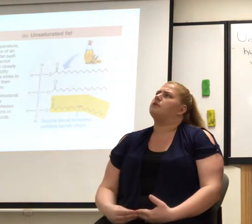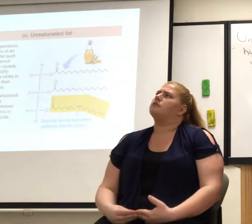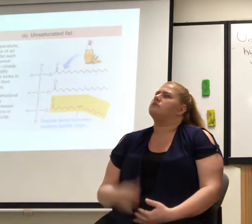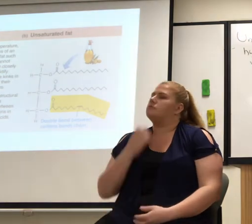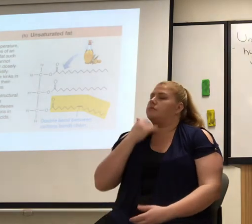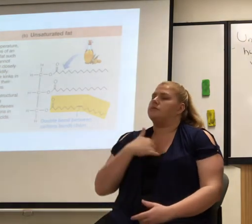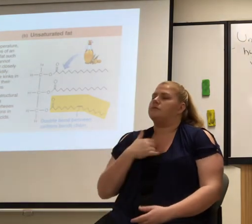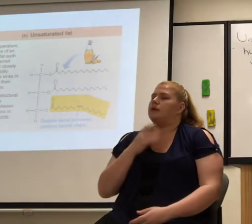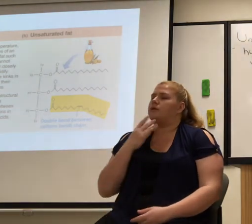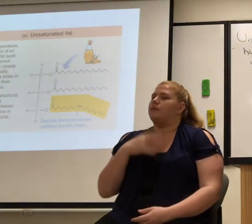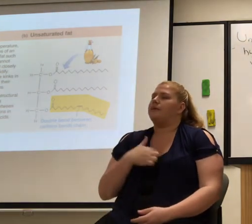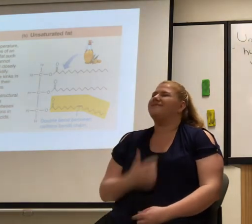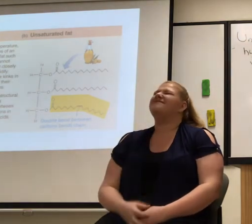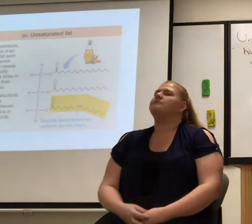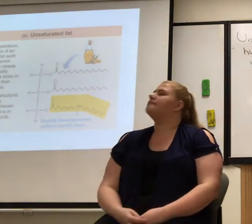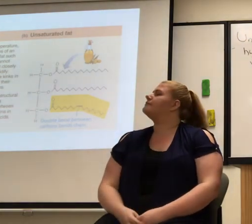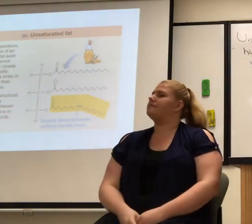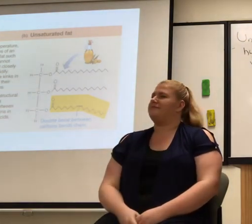Double bonds